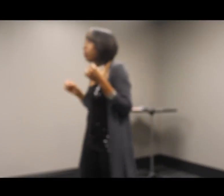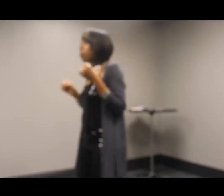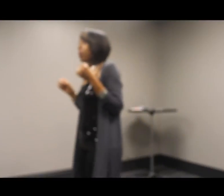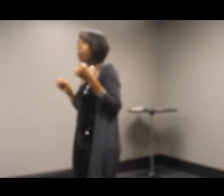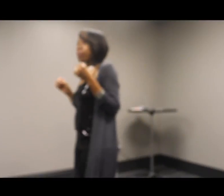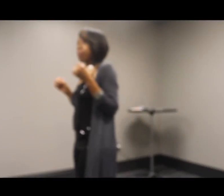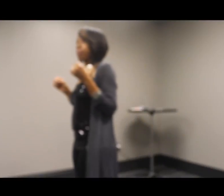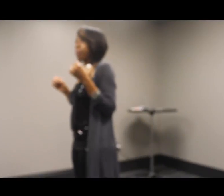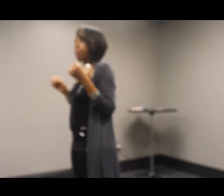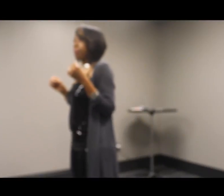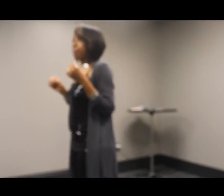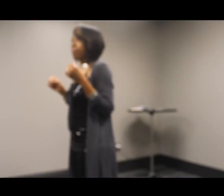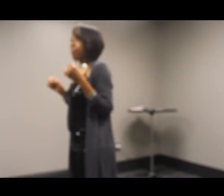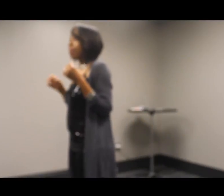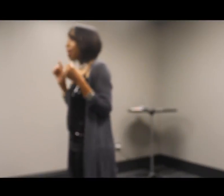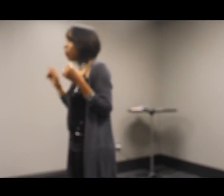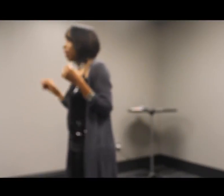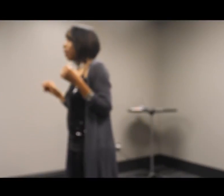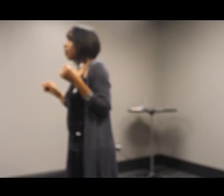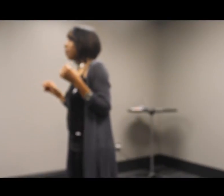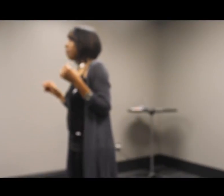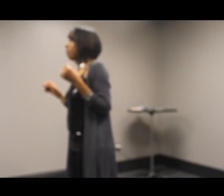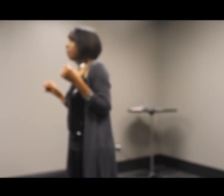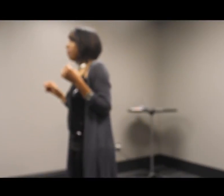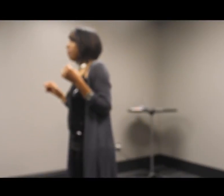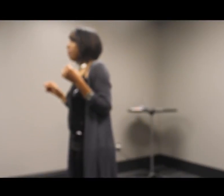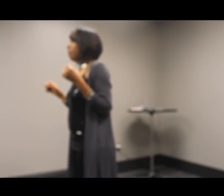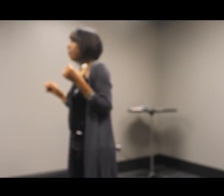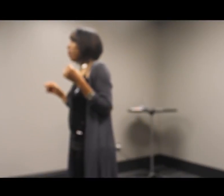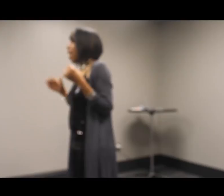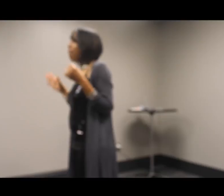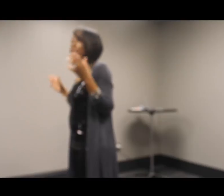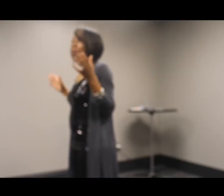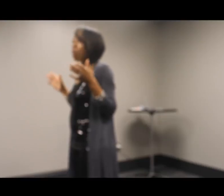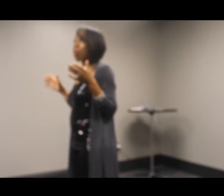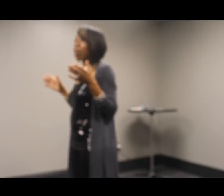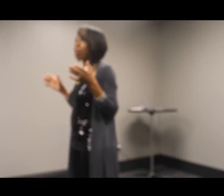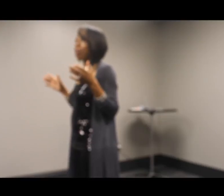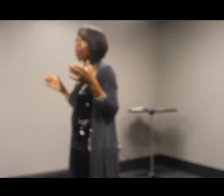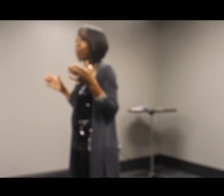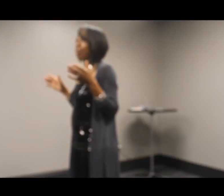a newspaper. It's outdated. You have to become relevant.